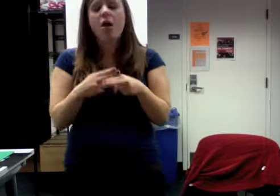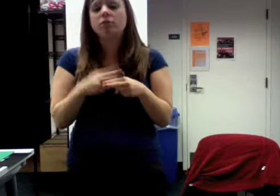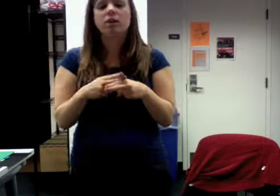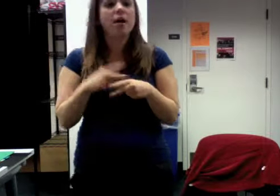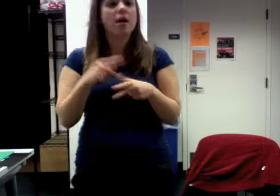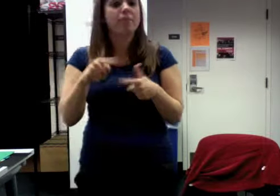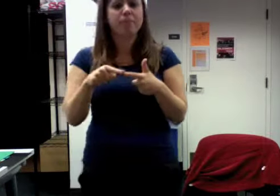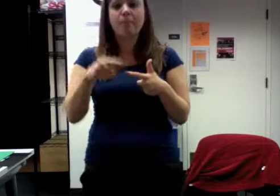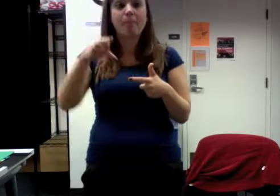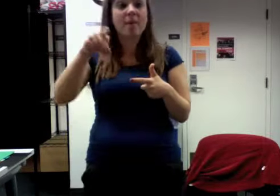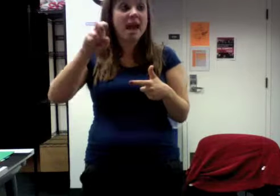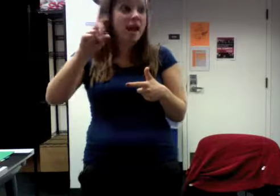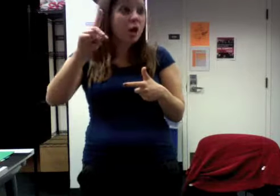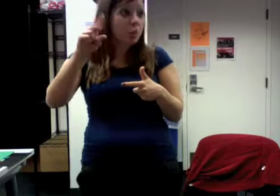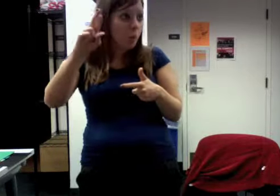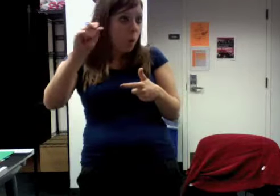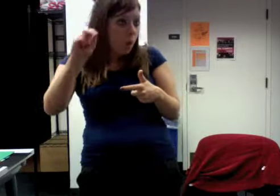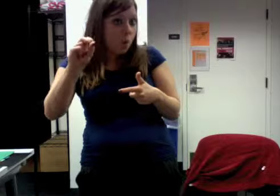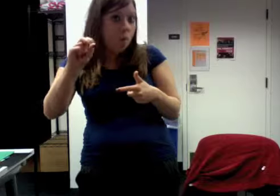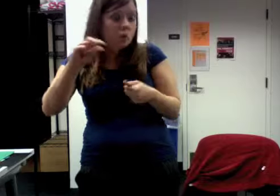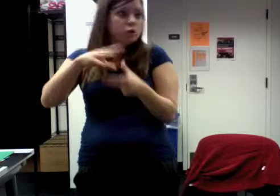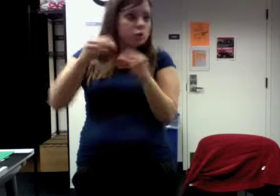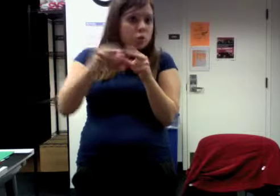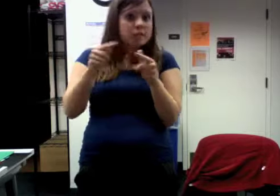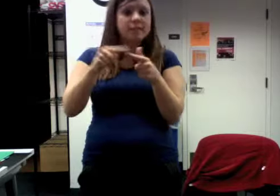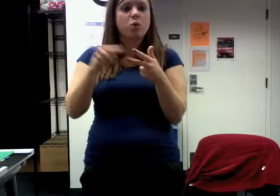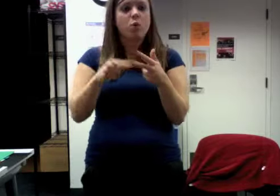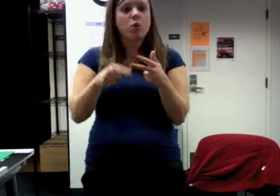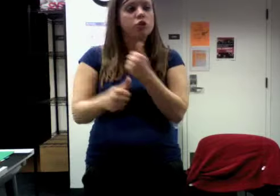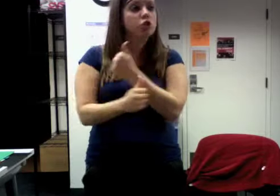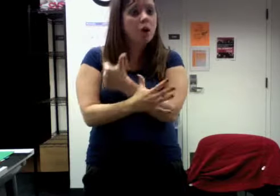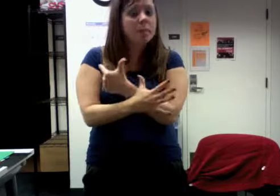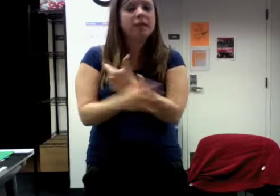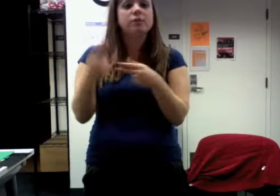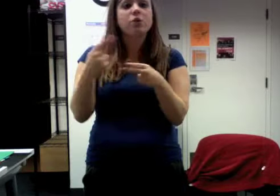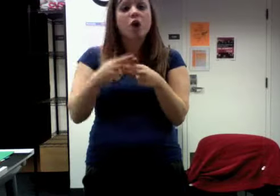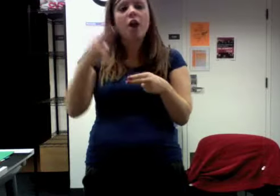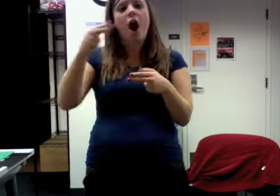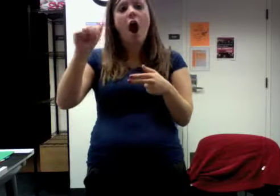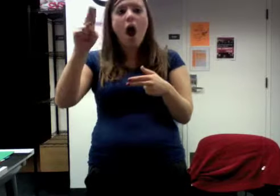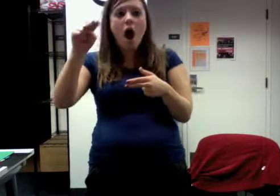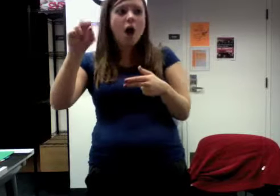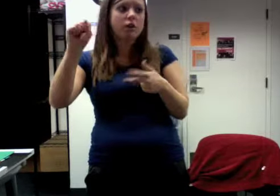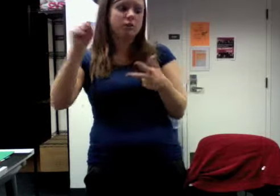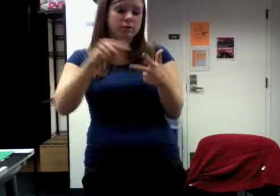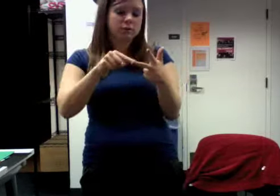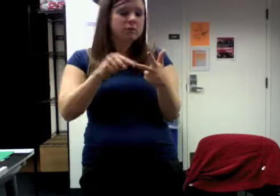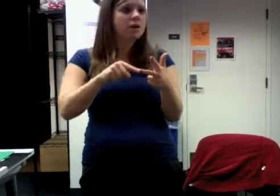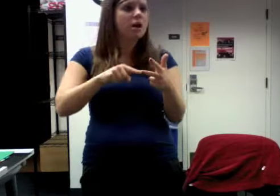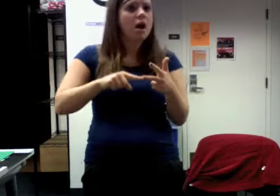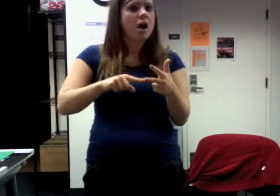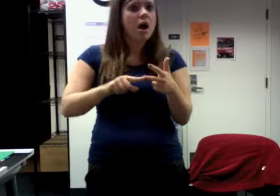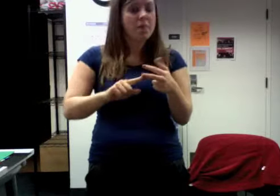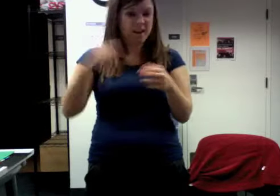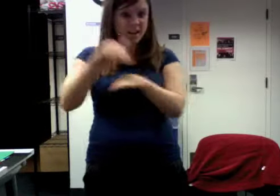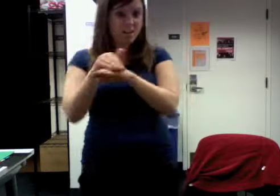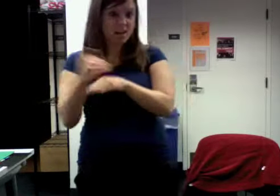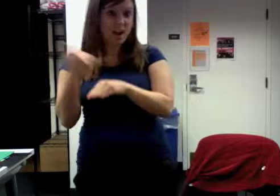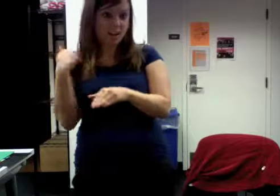very funny story called The Three Sillies. And I don't have time to tell you the whole story, but it'll get you the general idea. It's about this